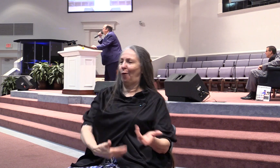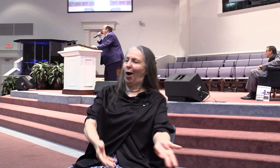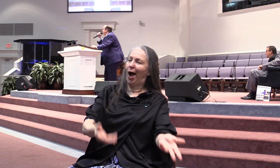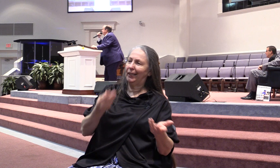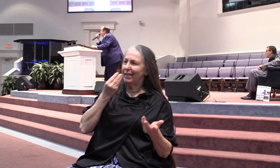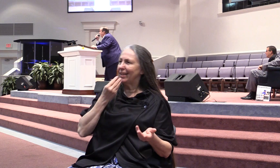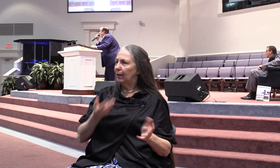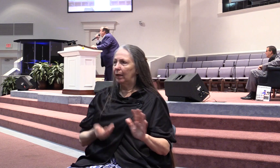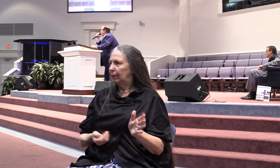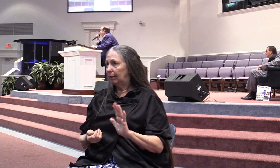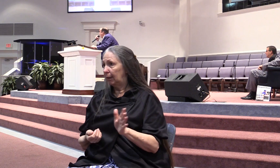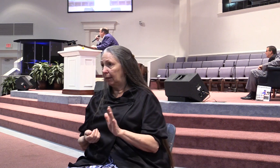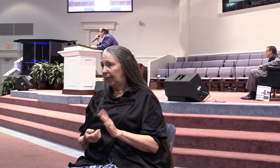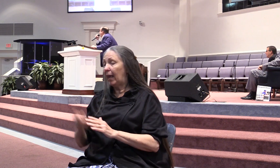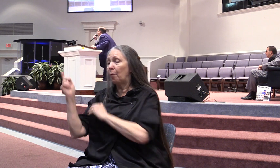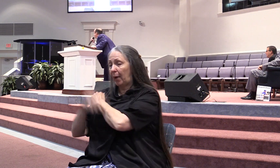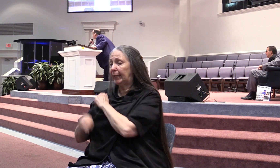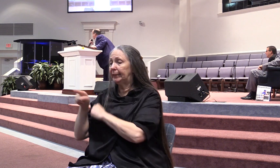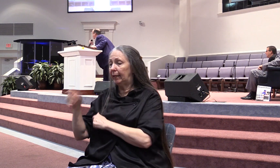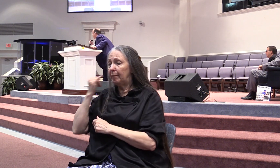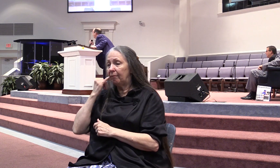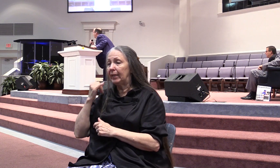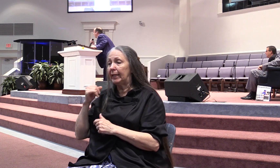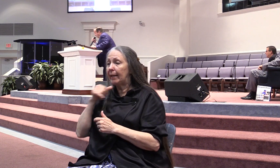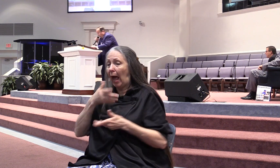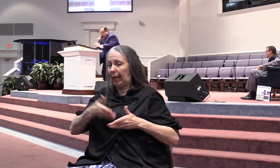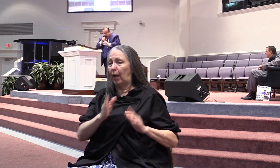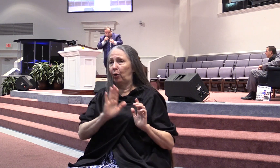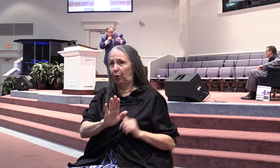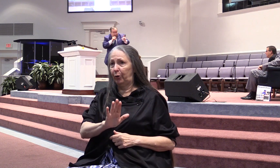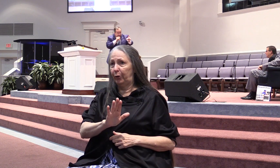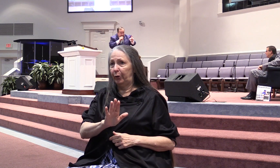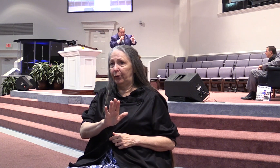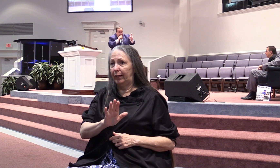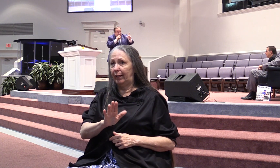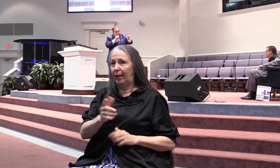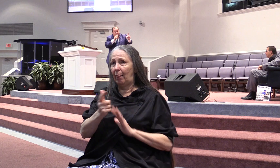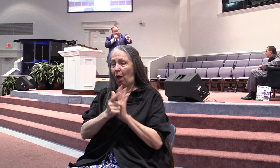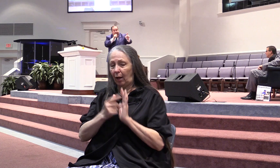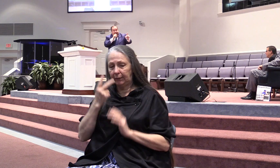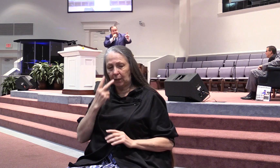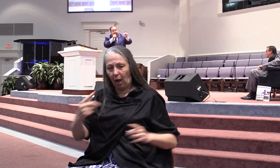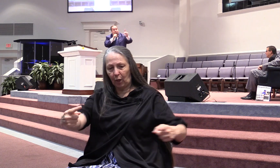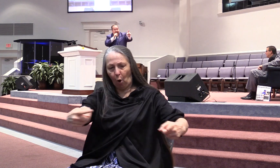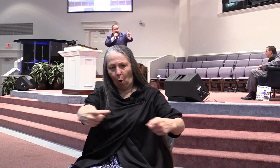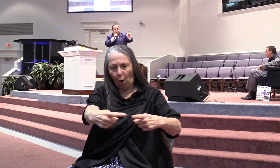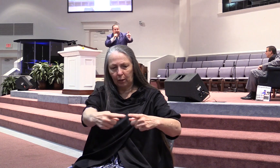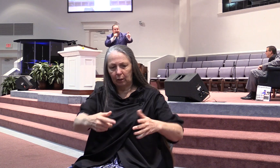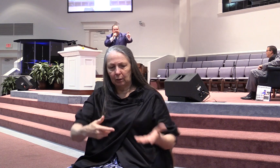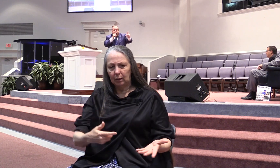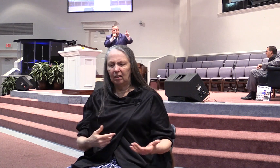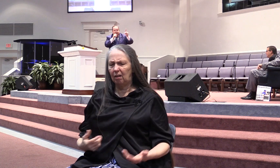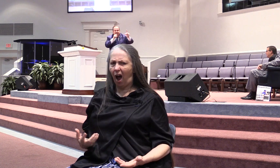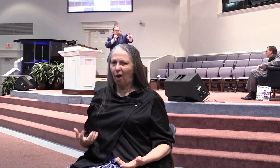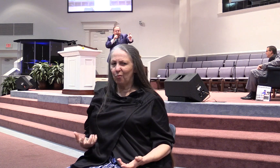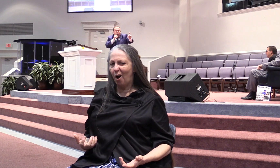He would have been penalized and punished if he hadn't. Because if he had looked over there at that grain in the corner and said, I want to keep that,